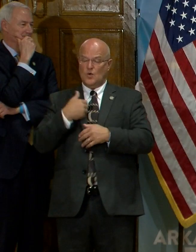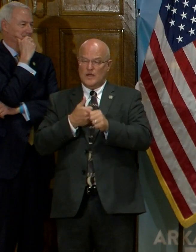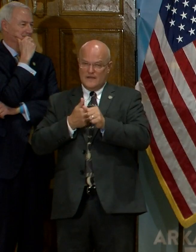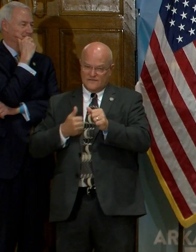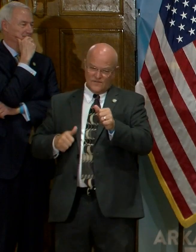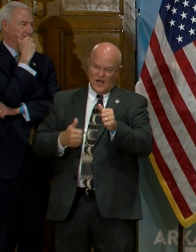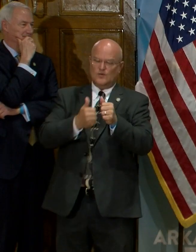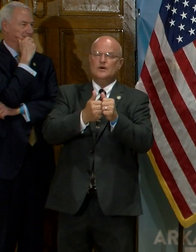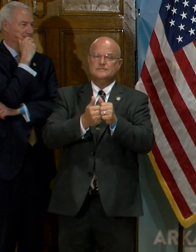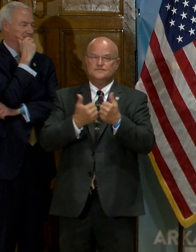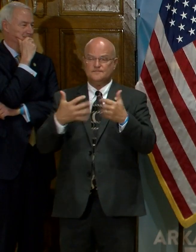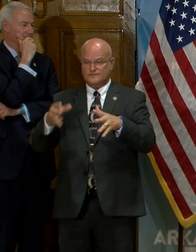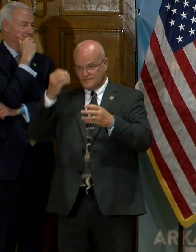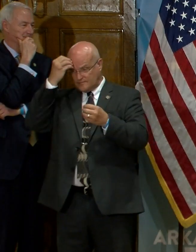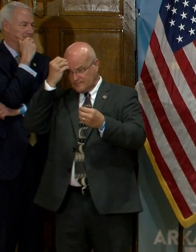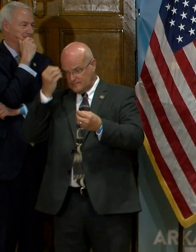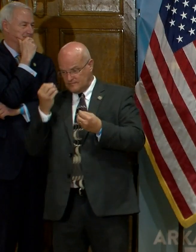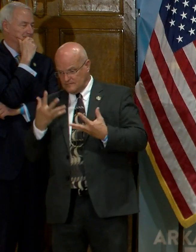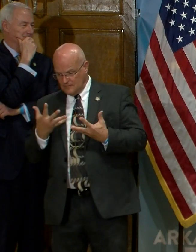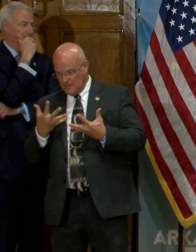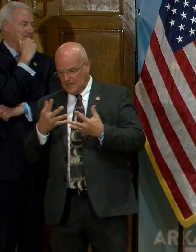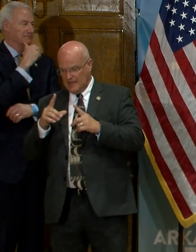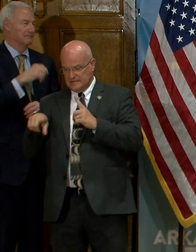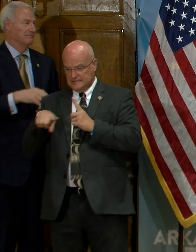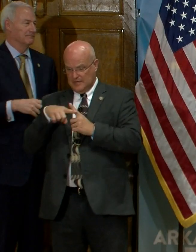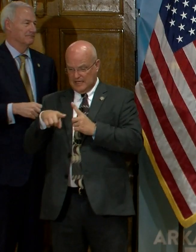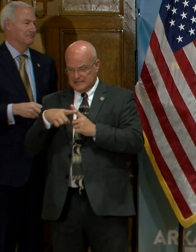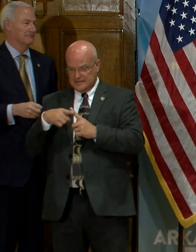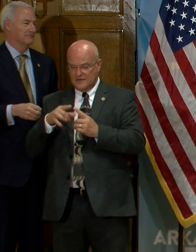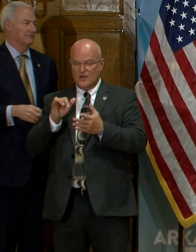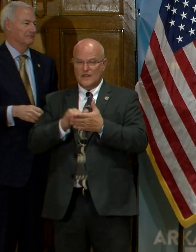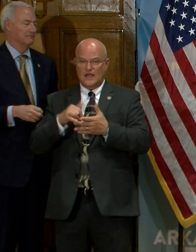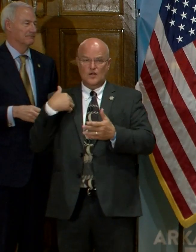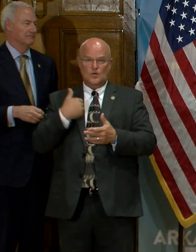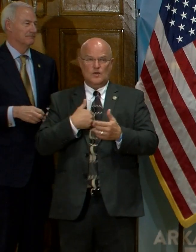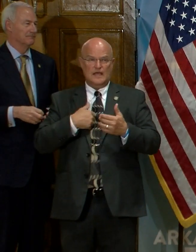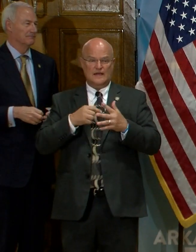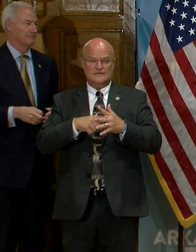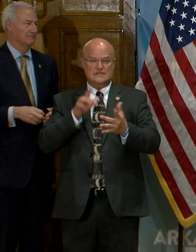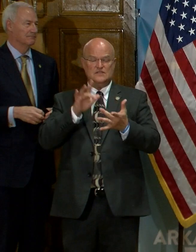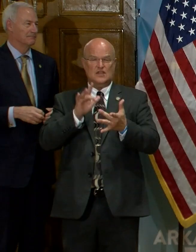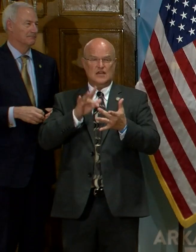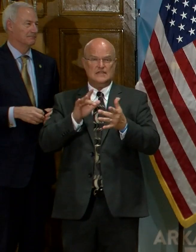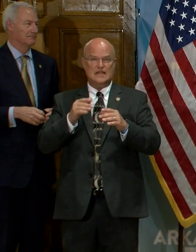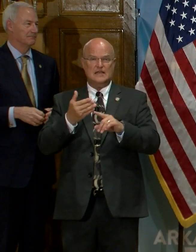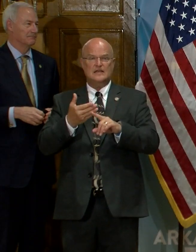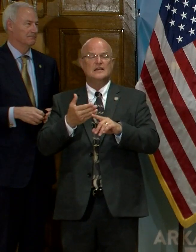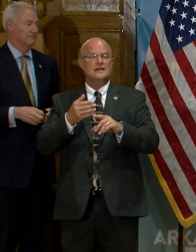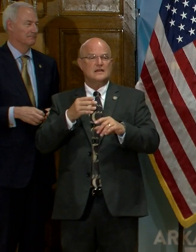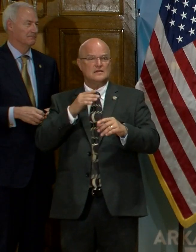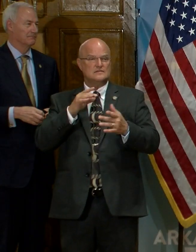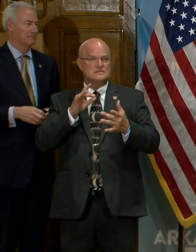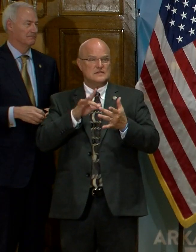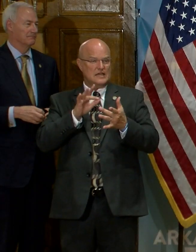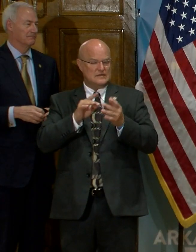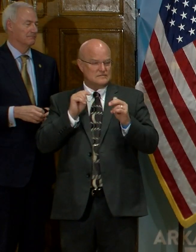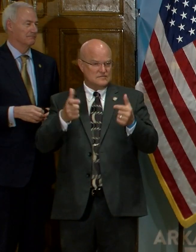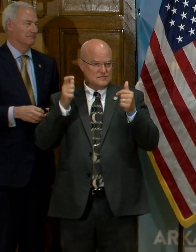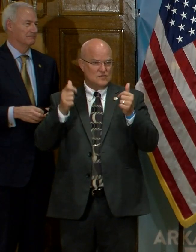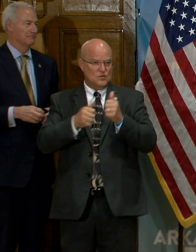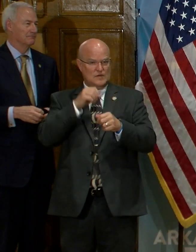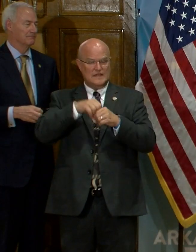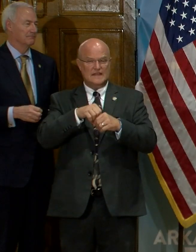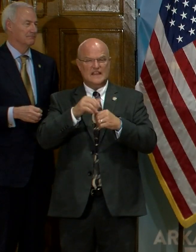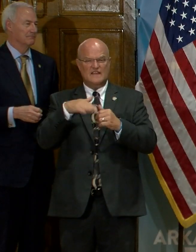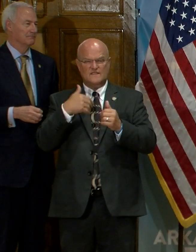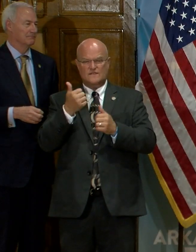follow up after the notice from the healthcare provider testing site that we have initial contact to do the case investigation within